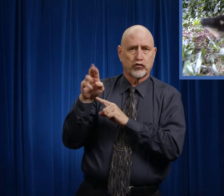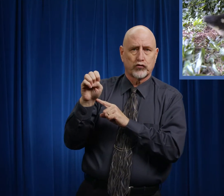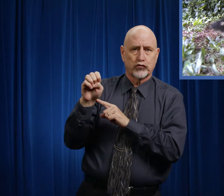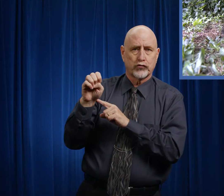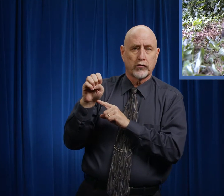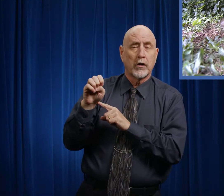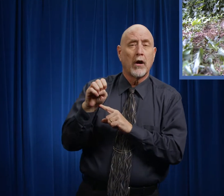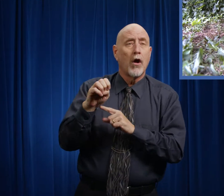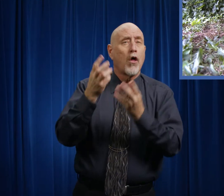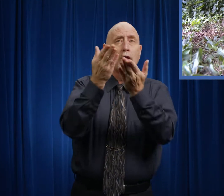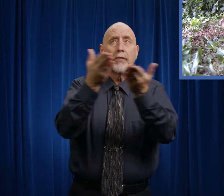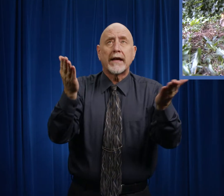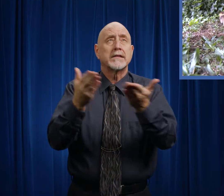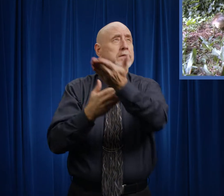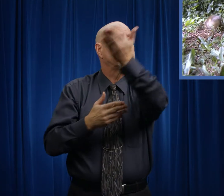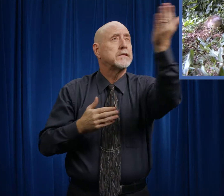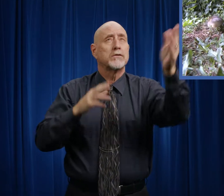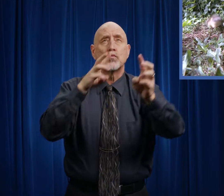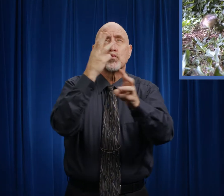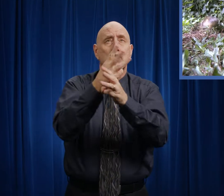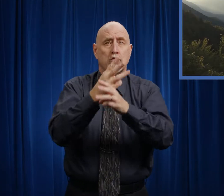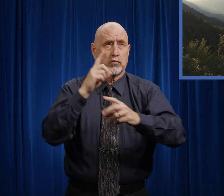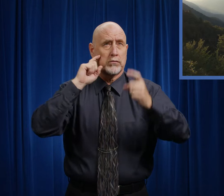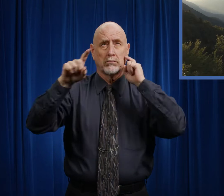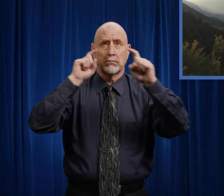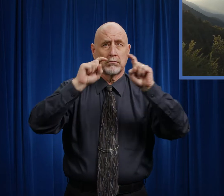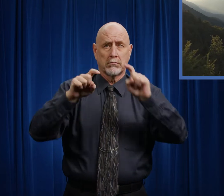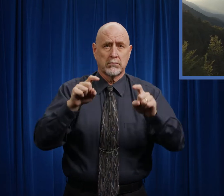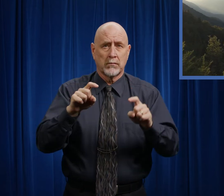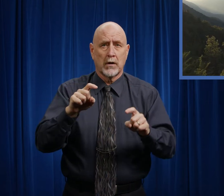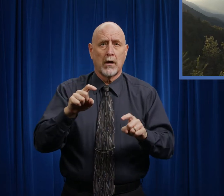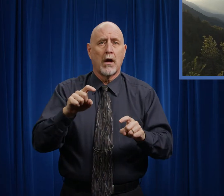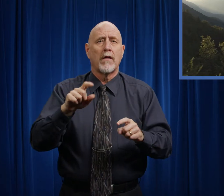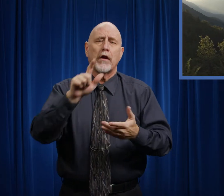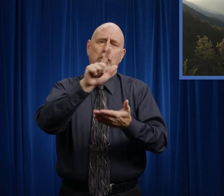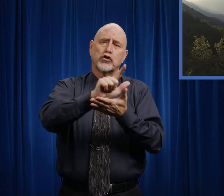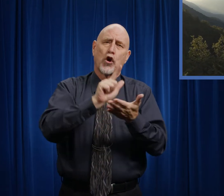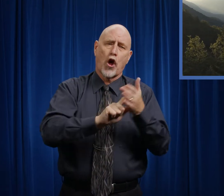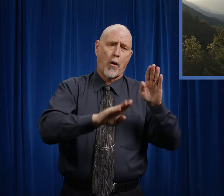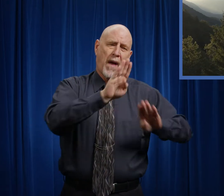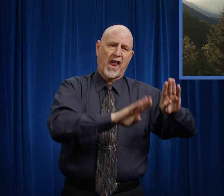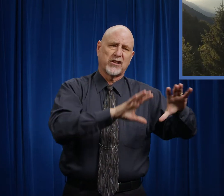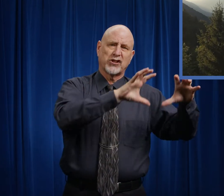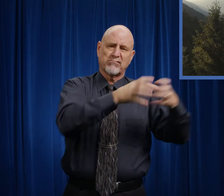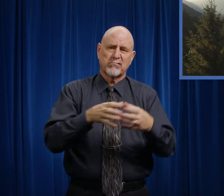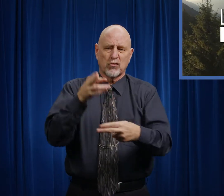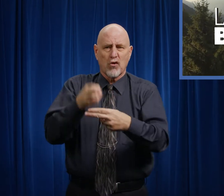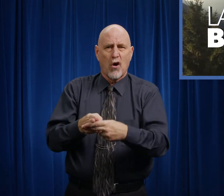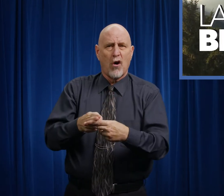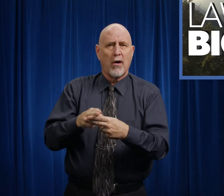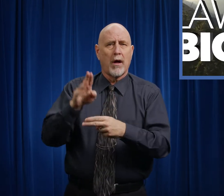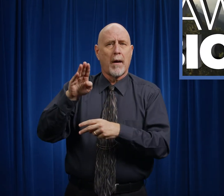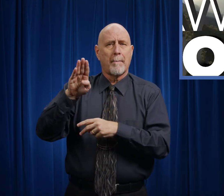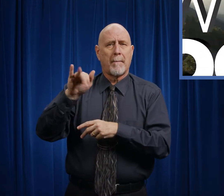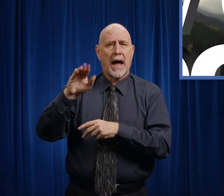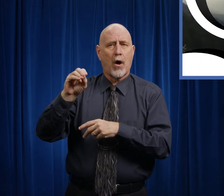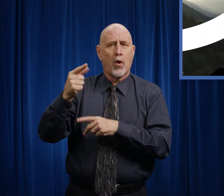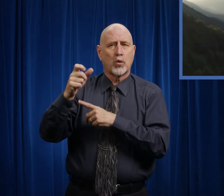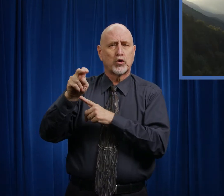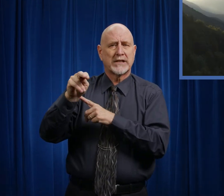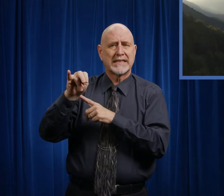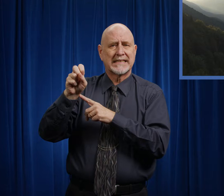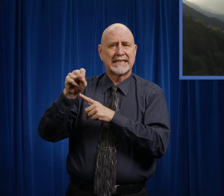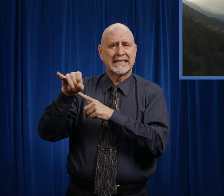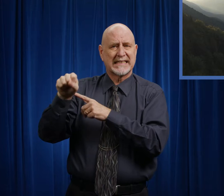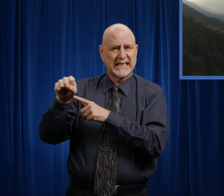have come to understand that there is a law of biology called the law of